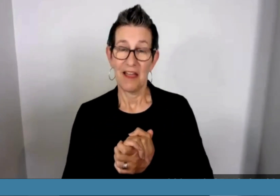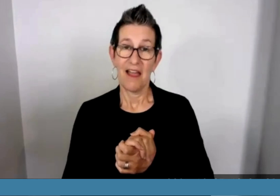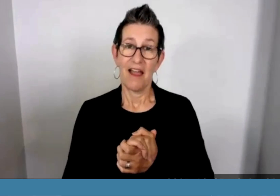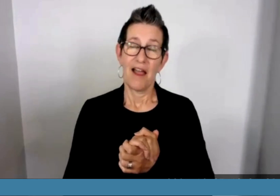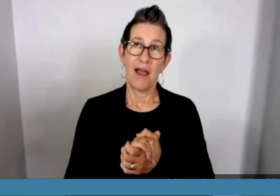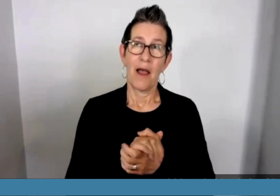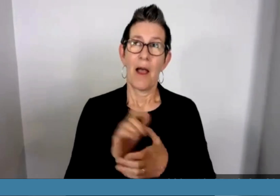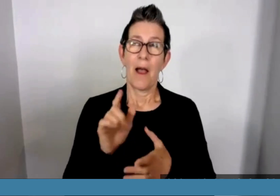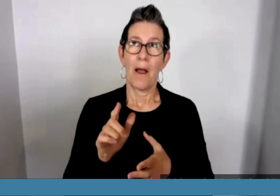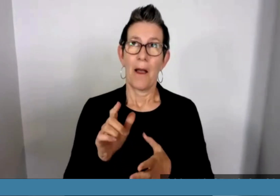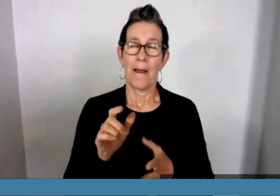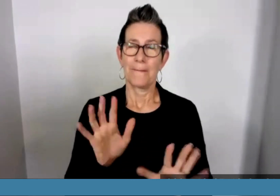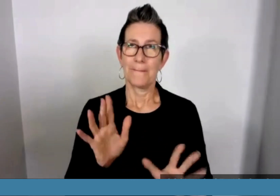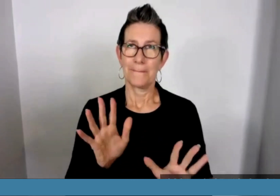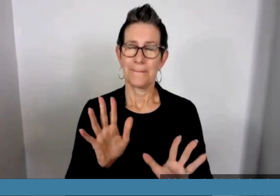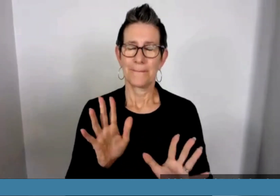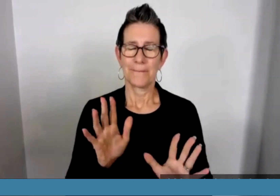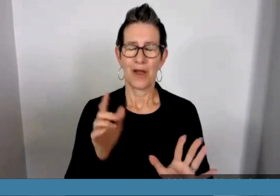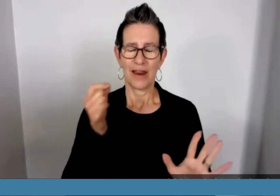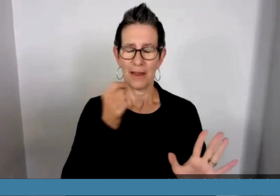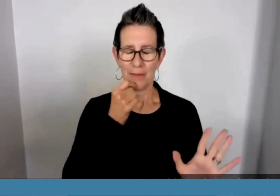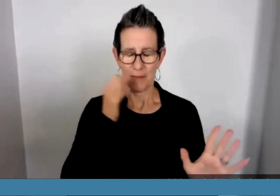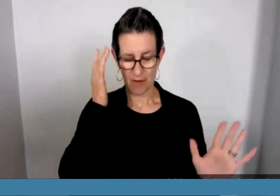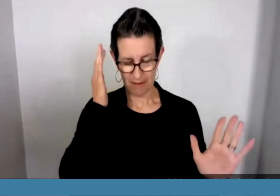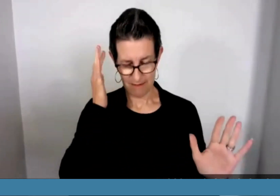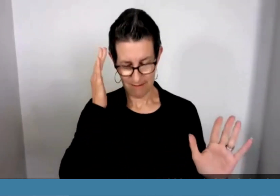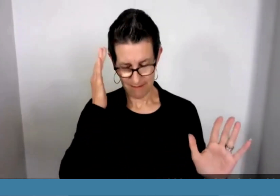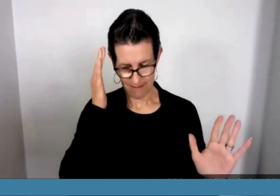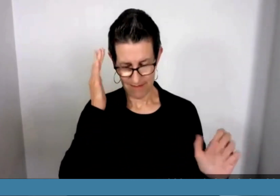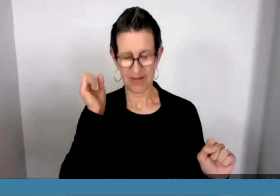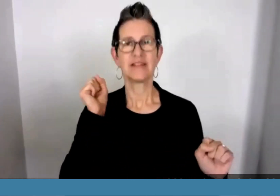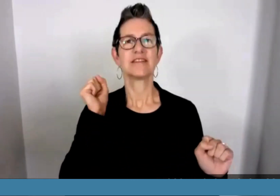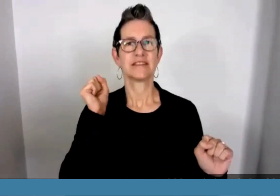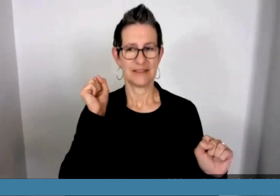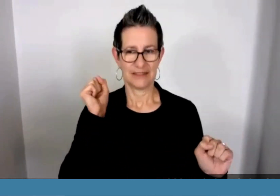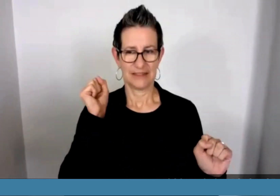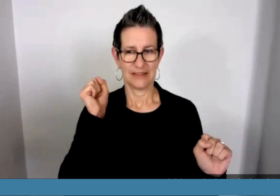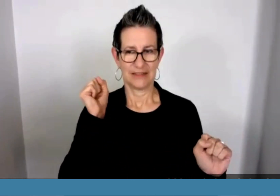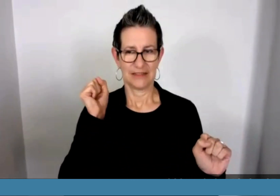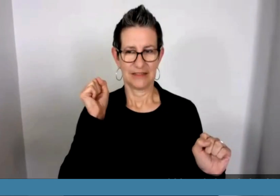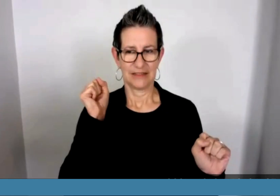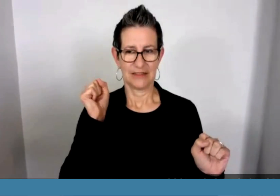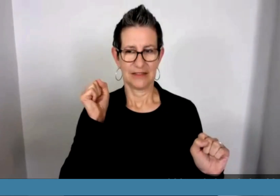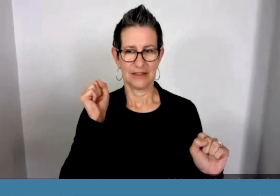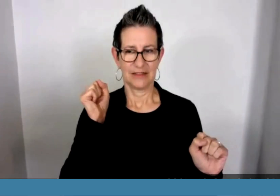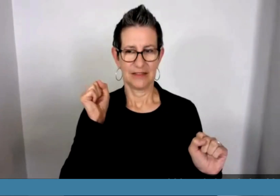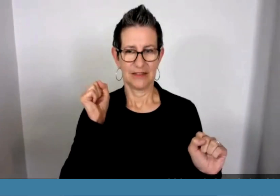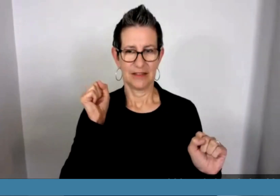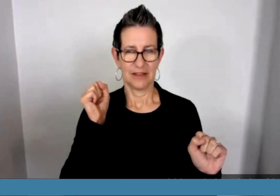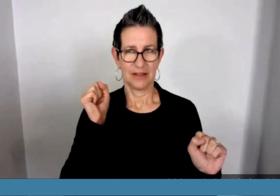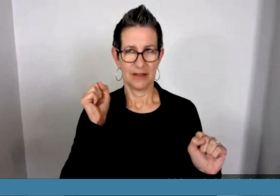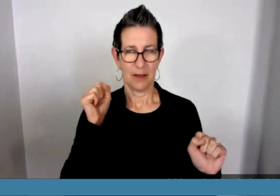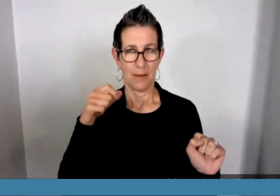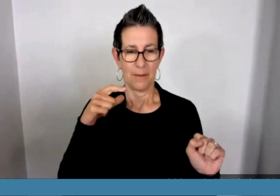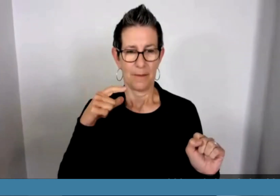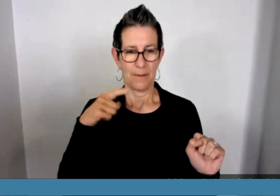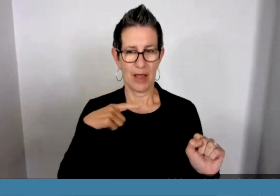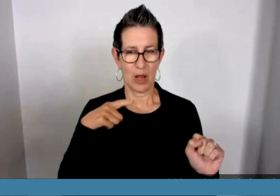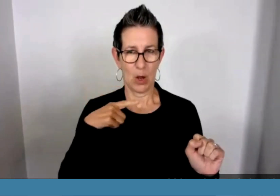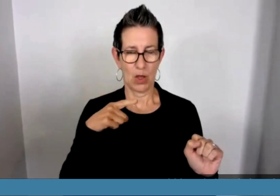might need to reflect back on and just check in, because the access we have to